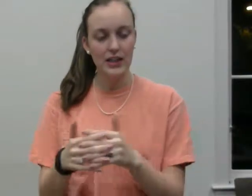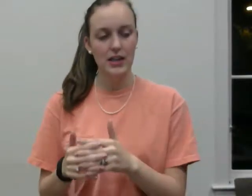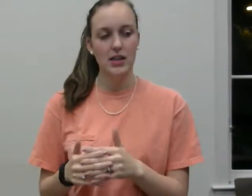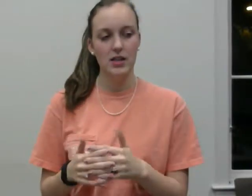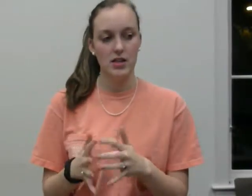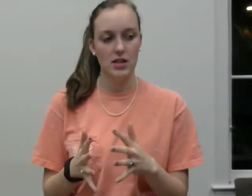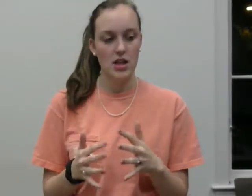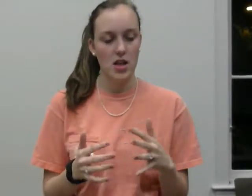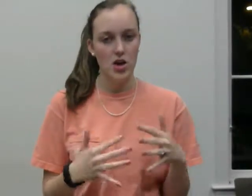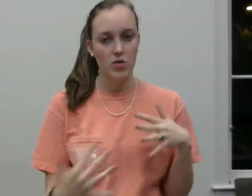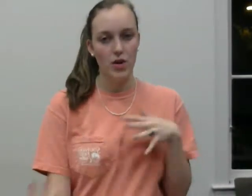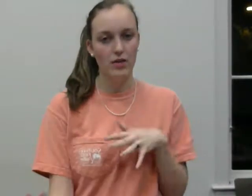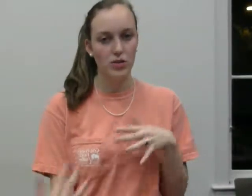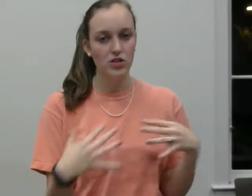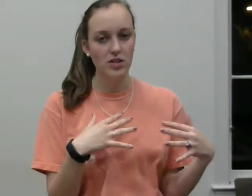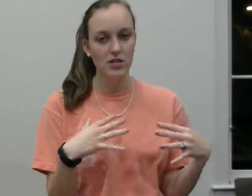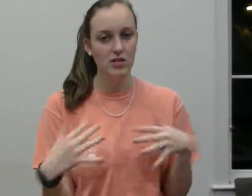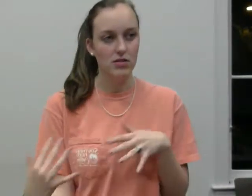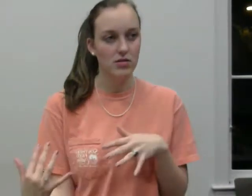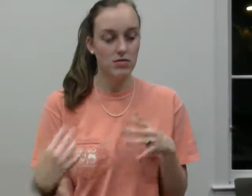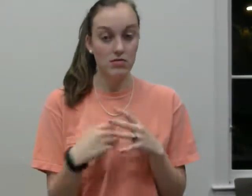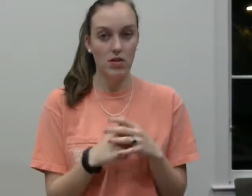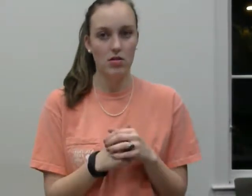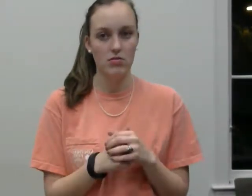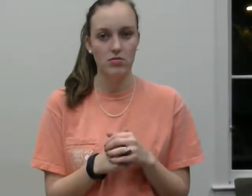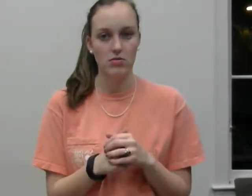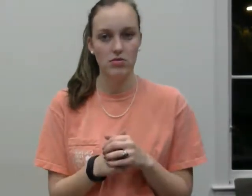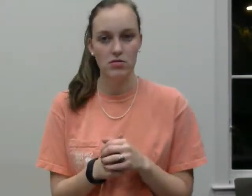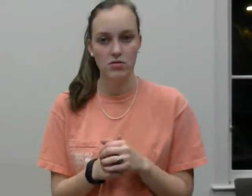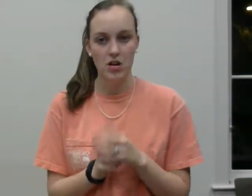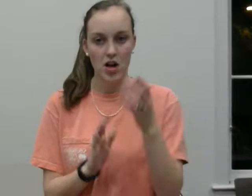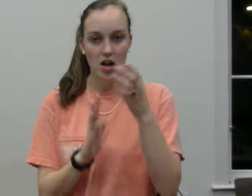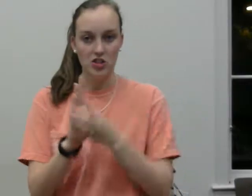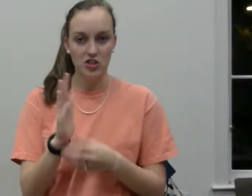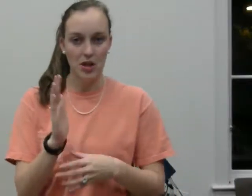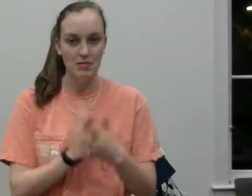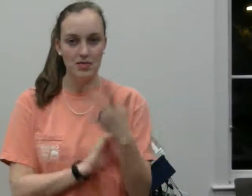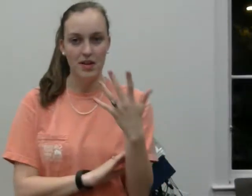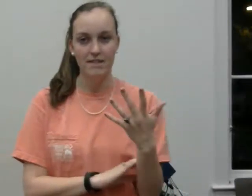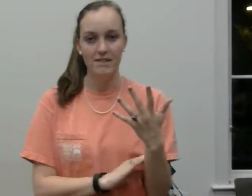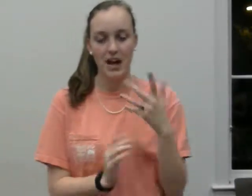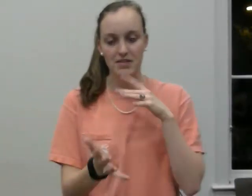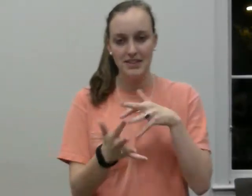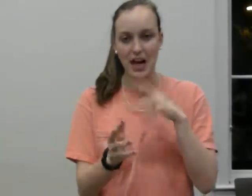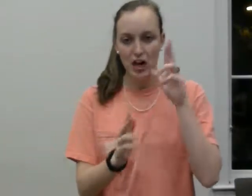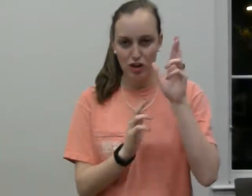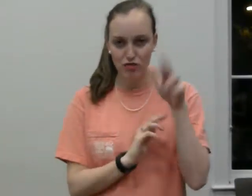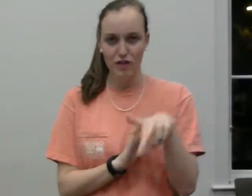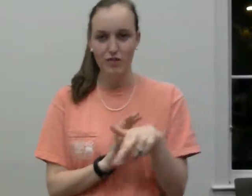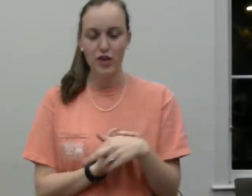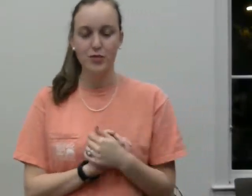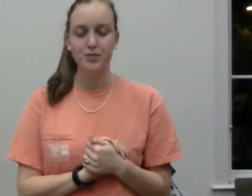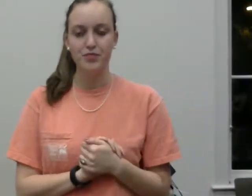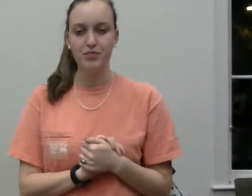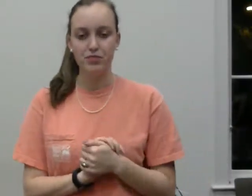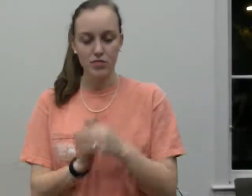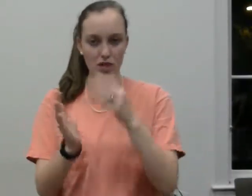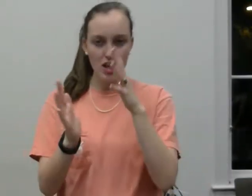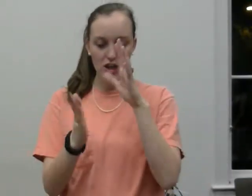American Revolution. For Chapter 5, study review video. So we're just going to go straight down to Chapter 5